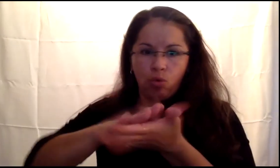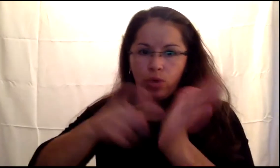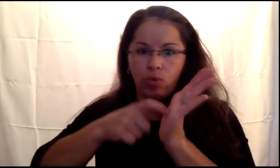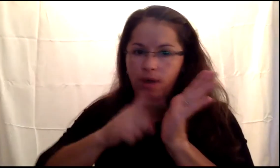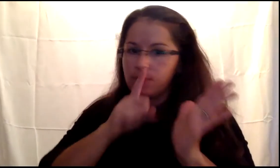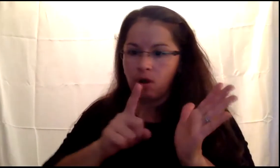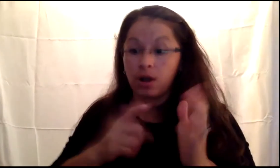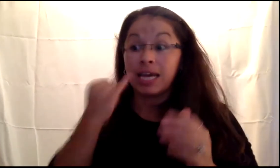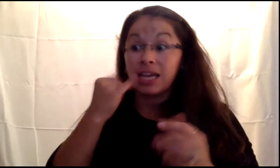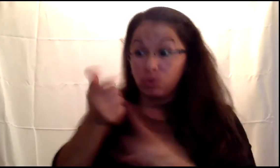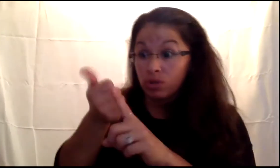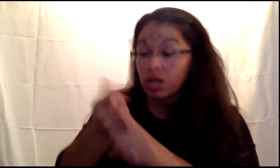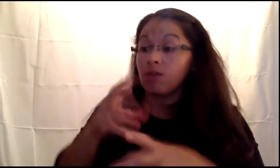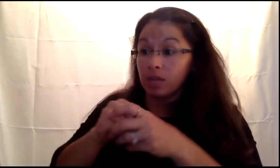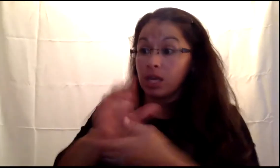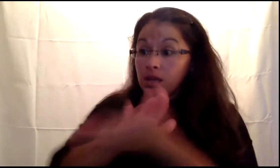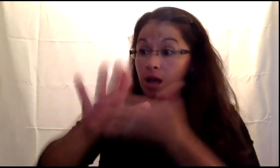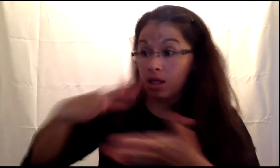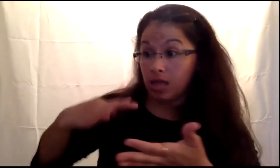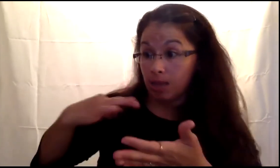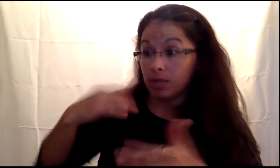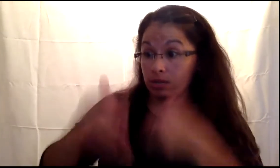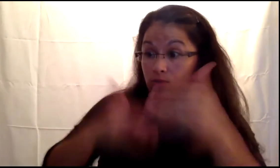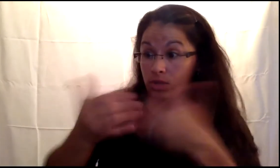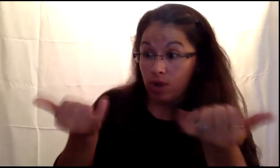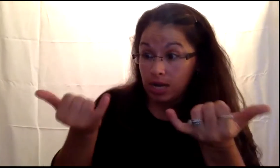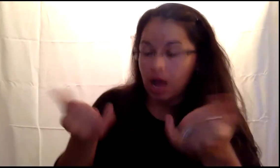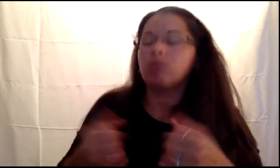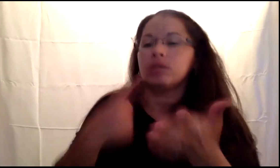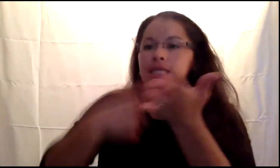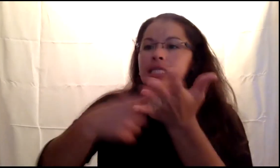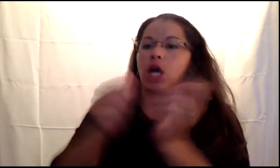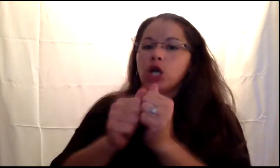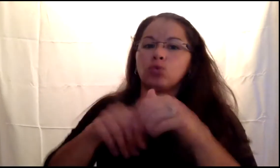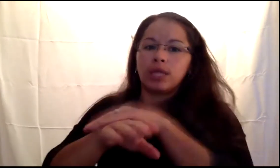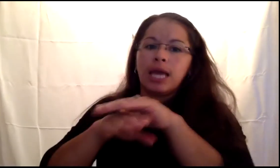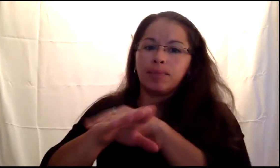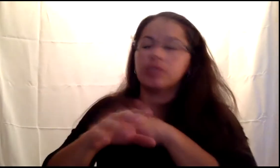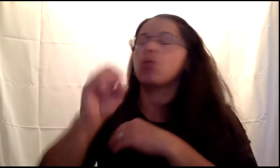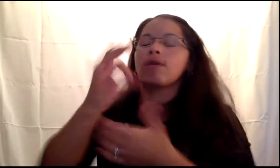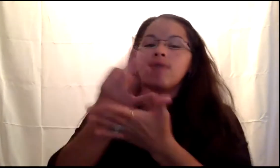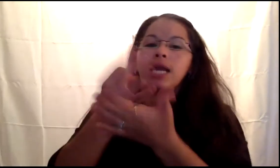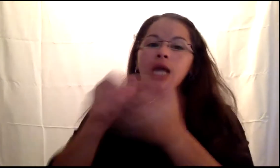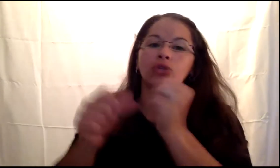application process right now, then obviously make that part of your discussion with the admissions office, with the financial aid office. If you are